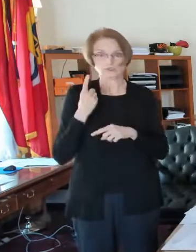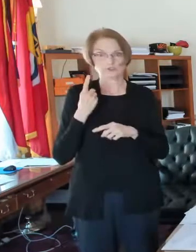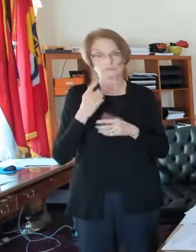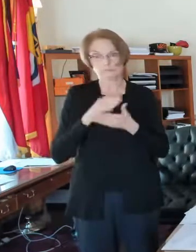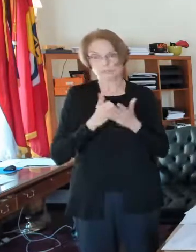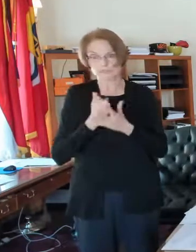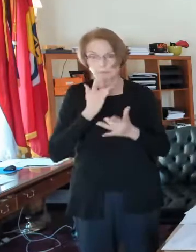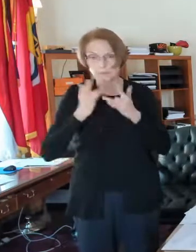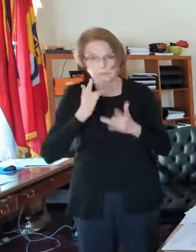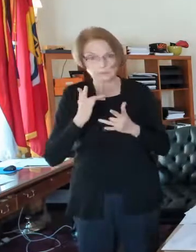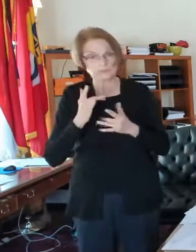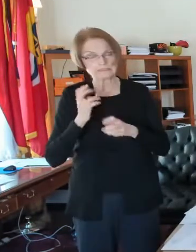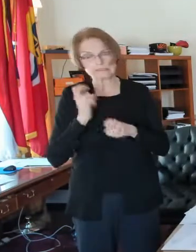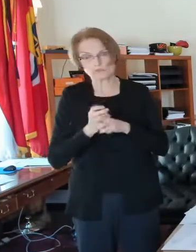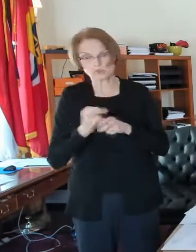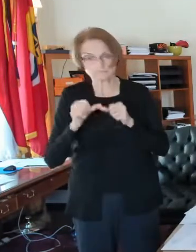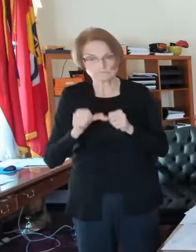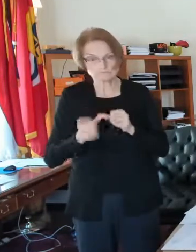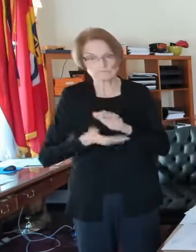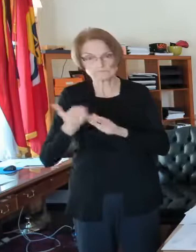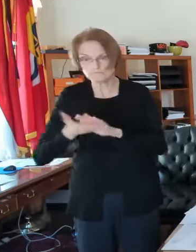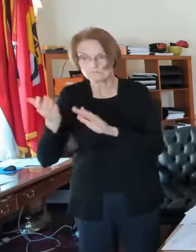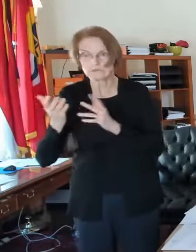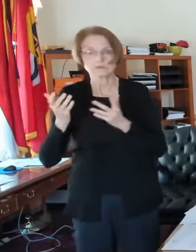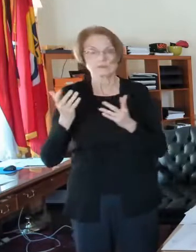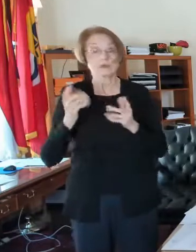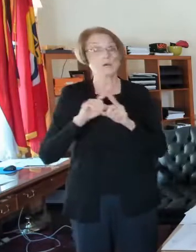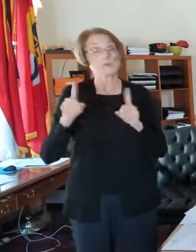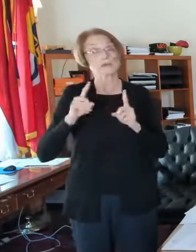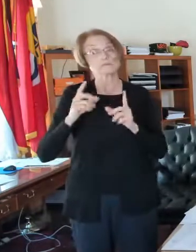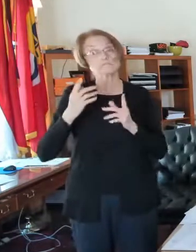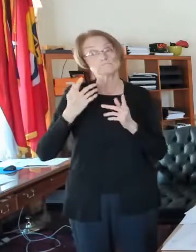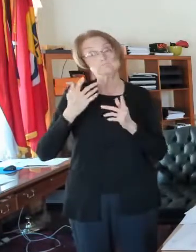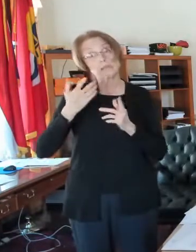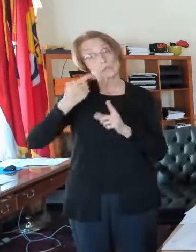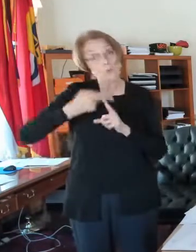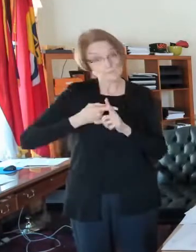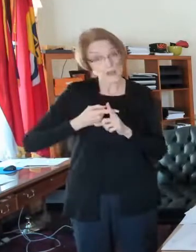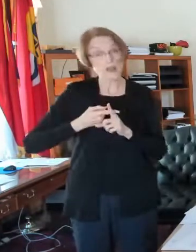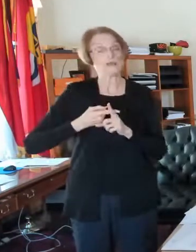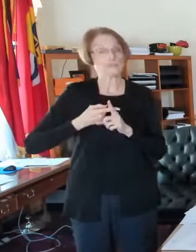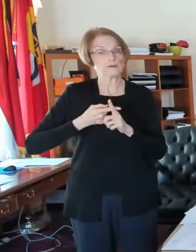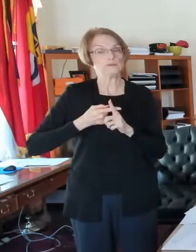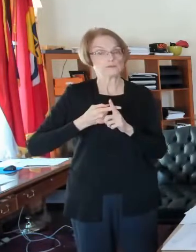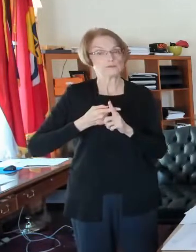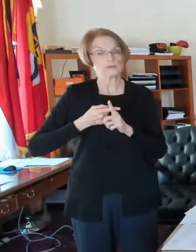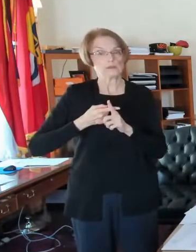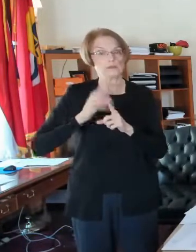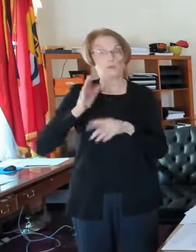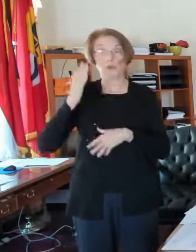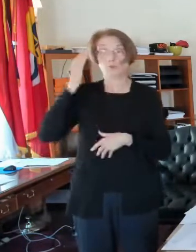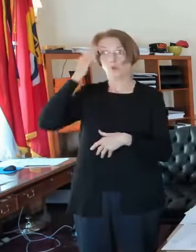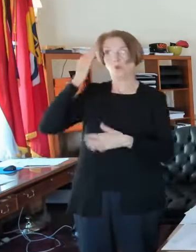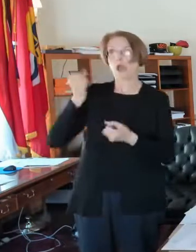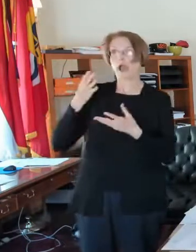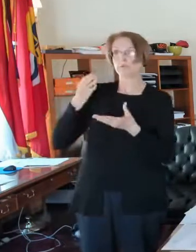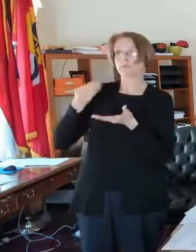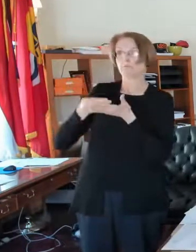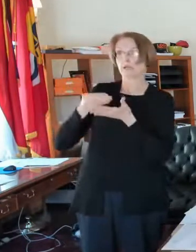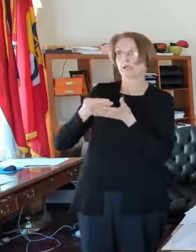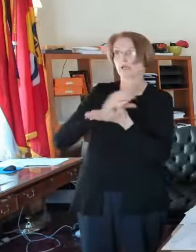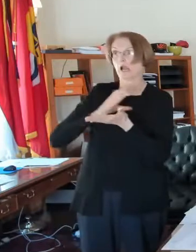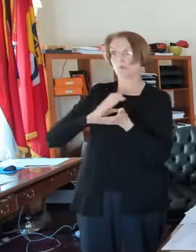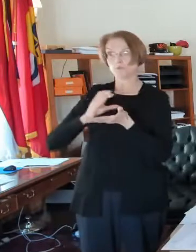But, you know, within a month, perhaps, we will know what sort of revenue replacement we get and what